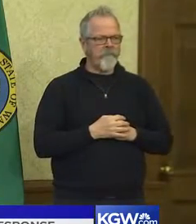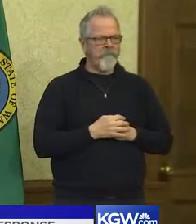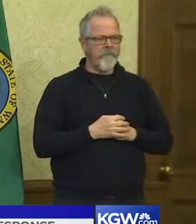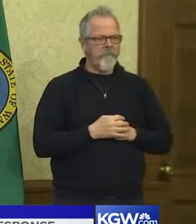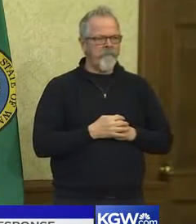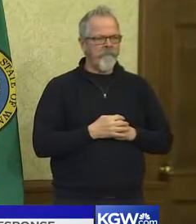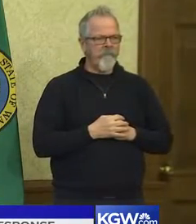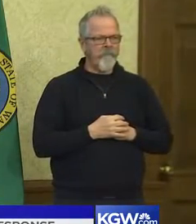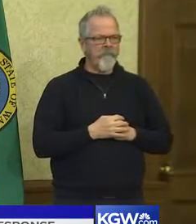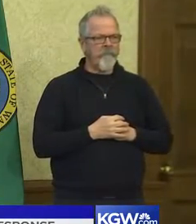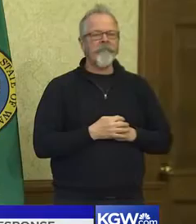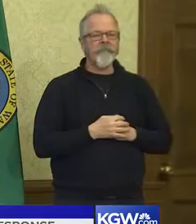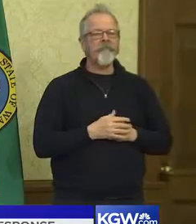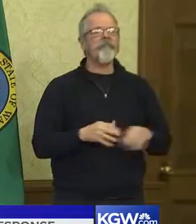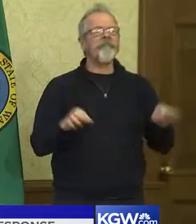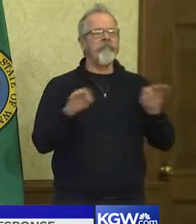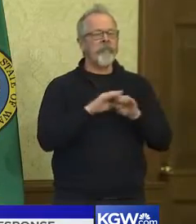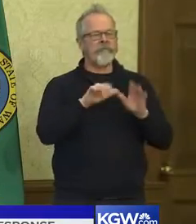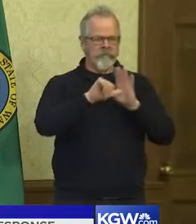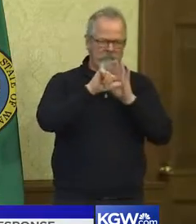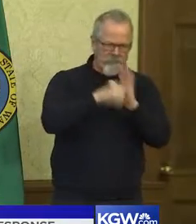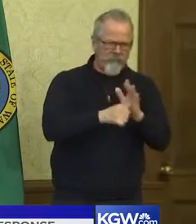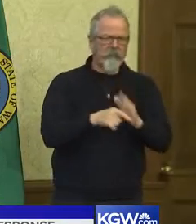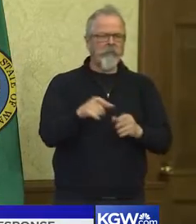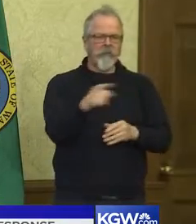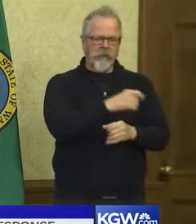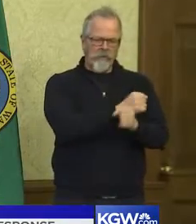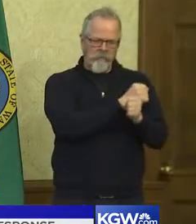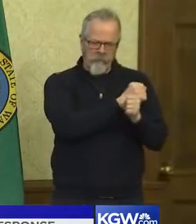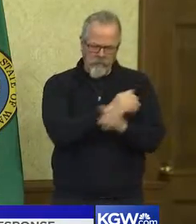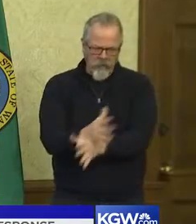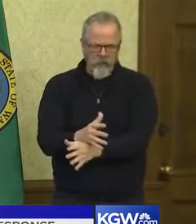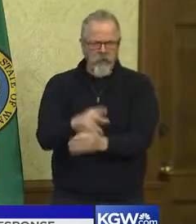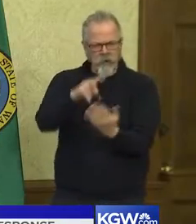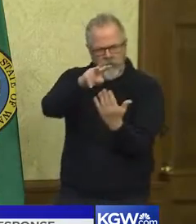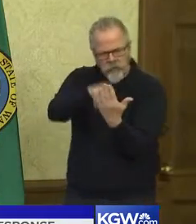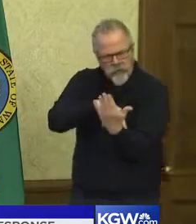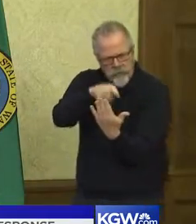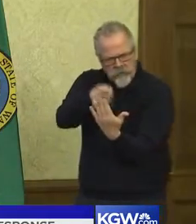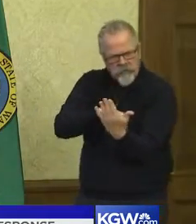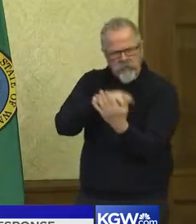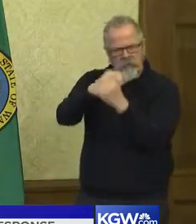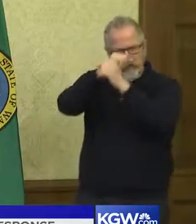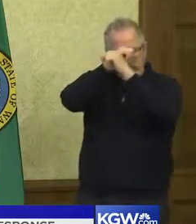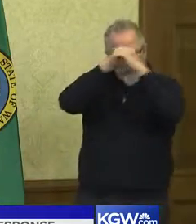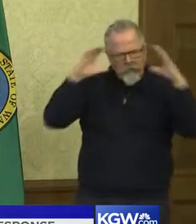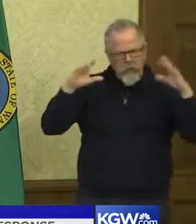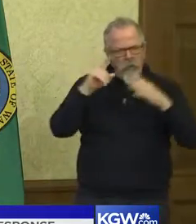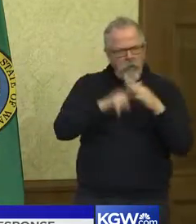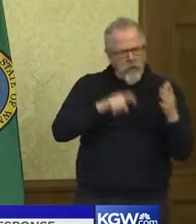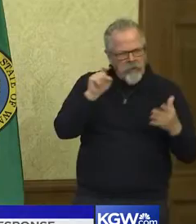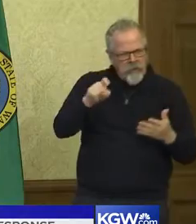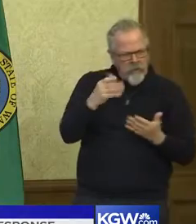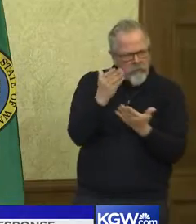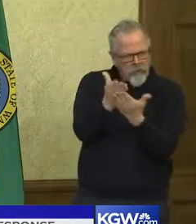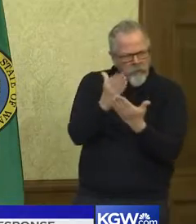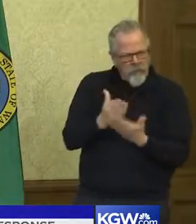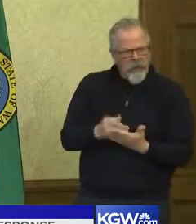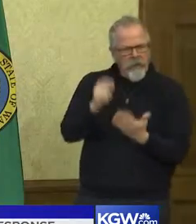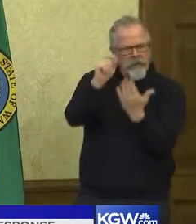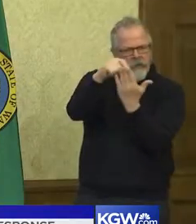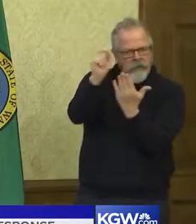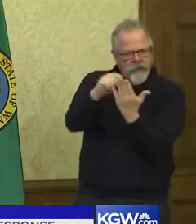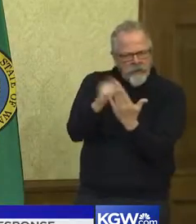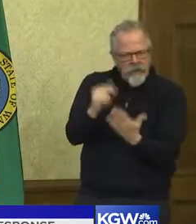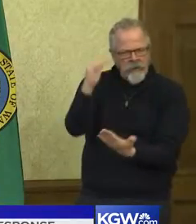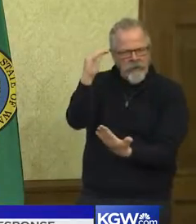3, use the application checklist. And number 4, sign up for a Secure Access Washington account. Lastly, I want to speak to a